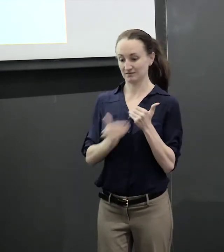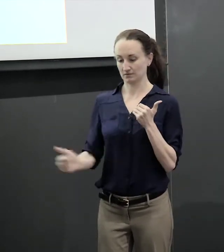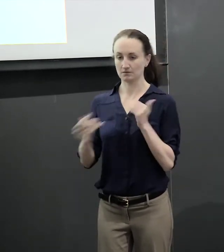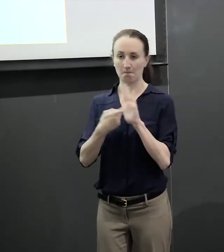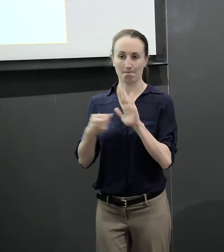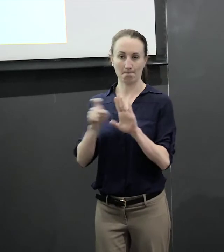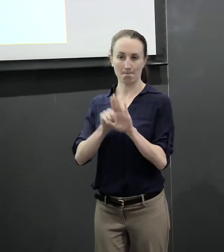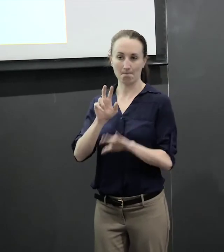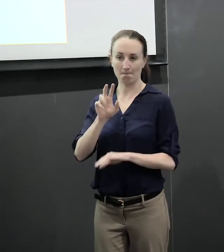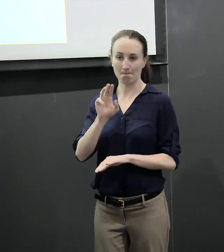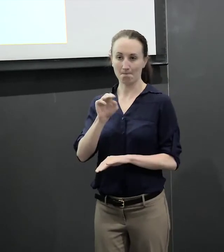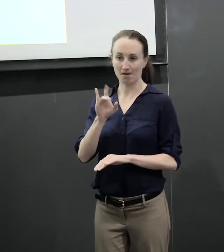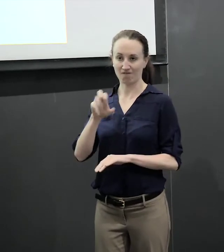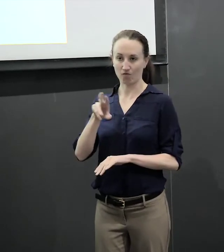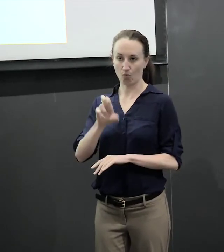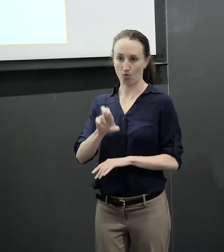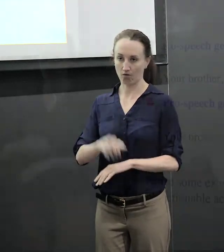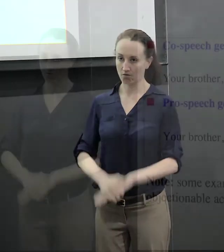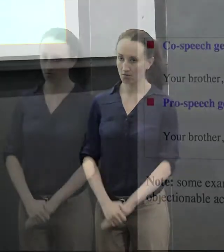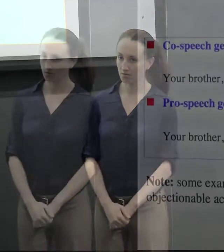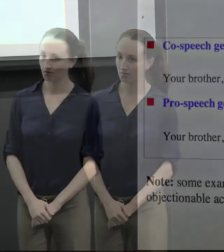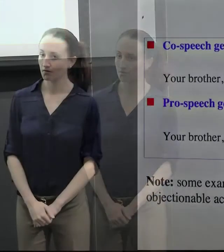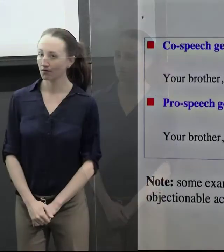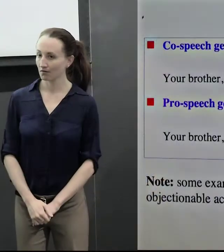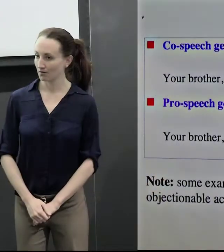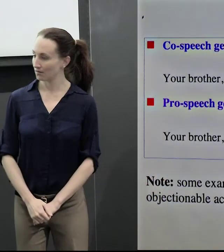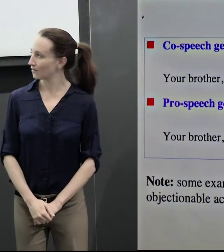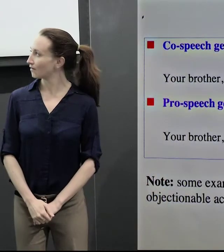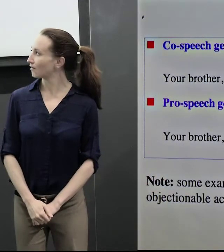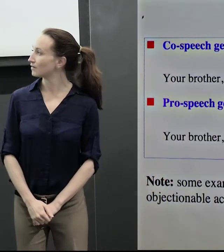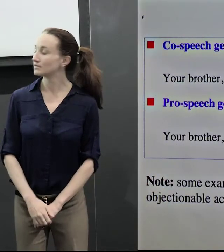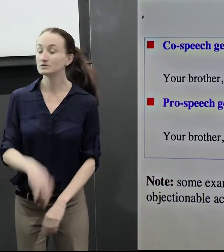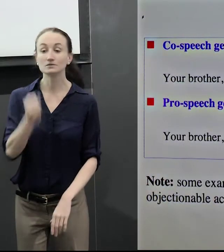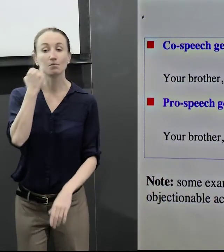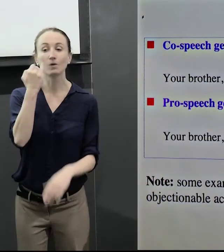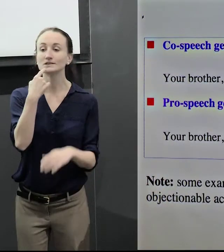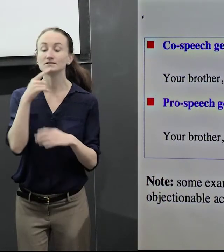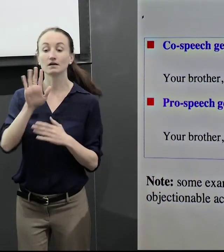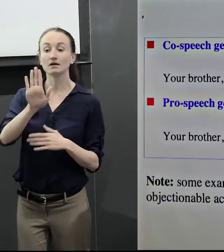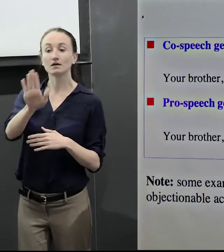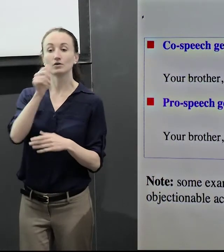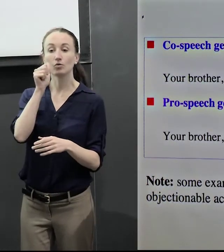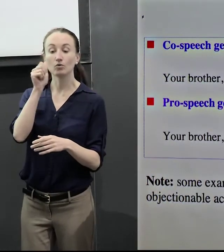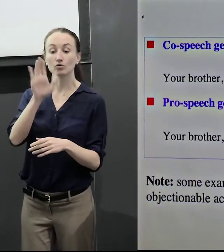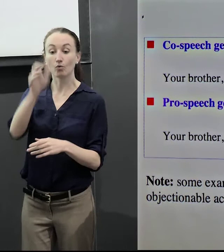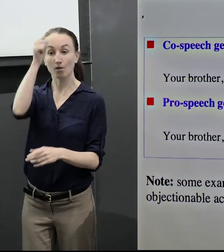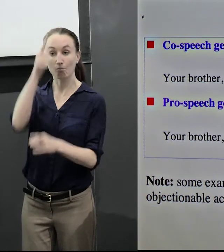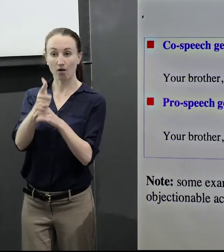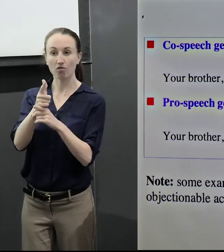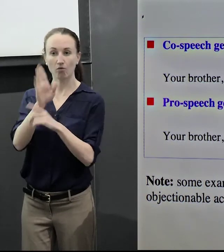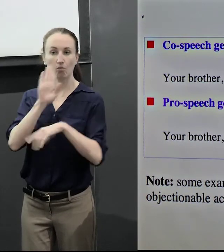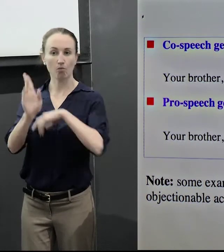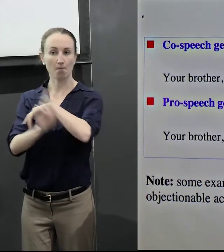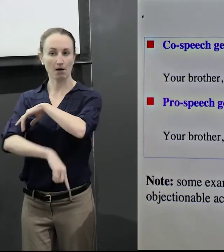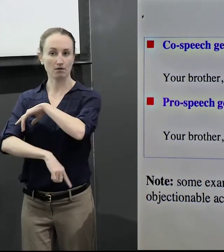Okay, so if I say, you know, your brother I will punish,